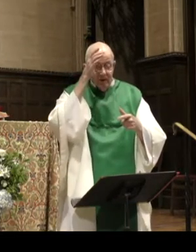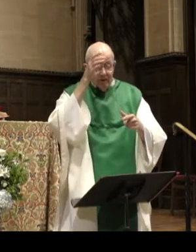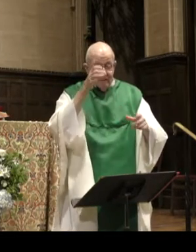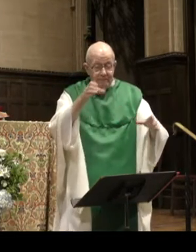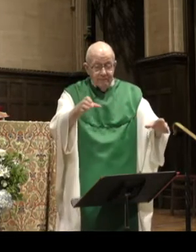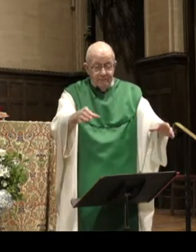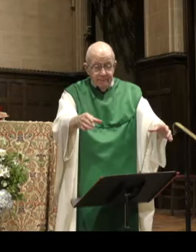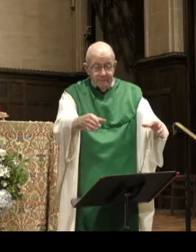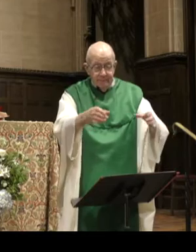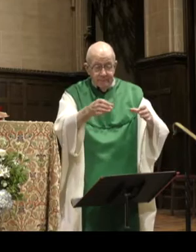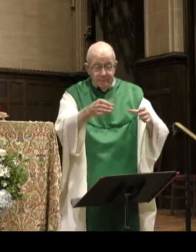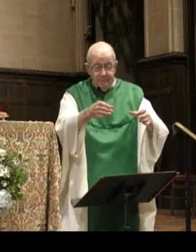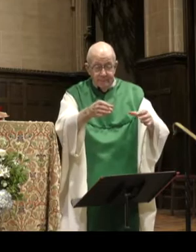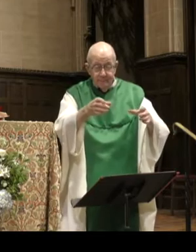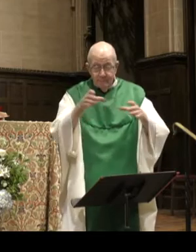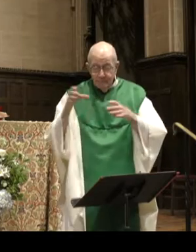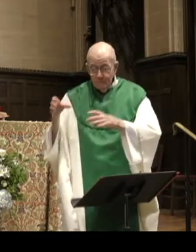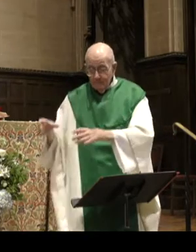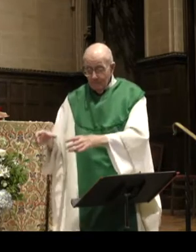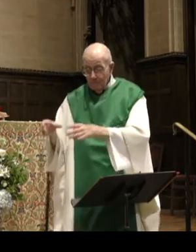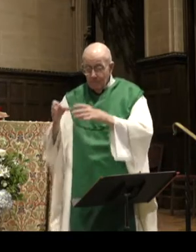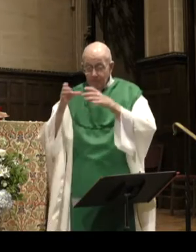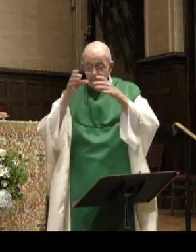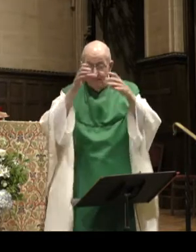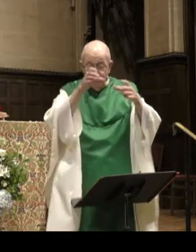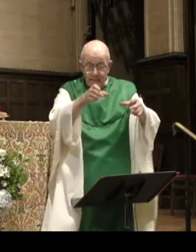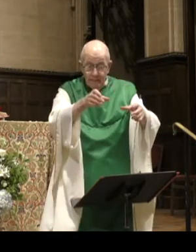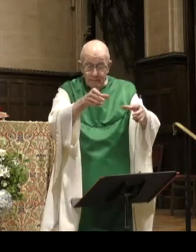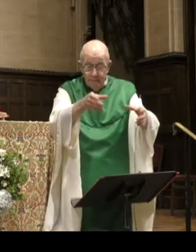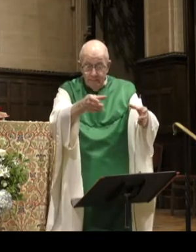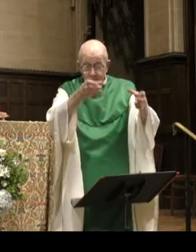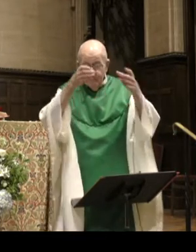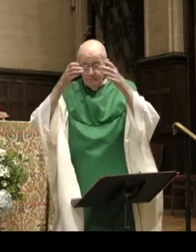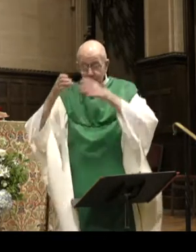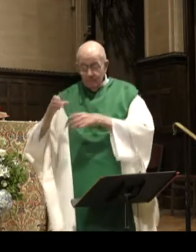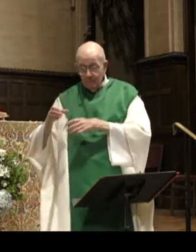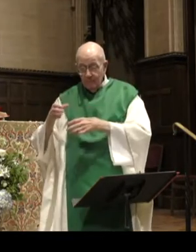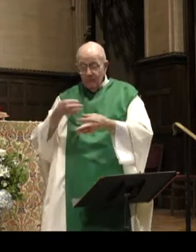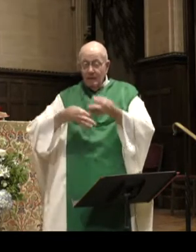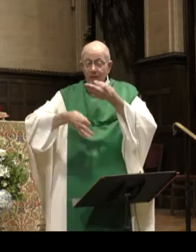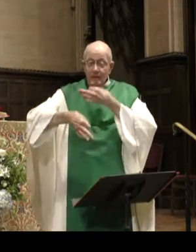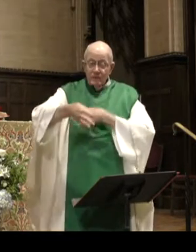father took his plate, replaced his plate.